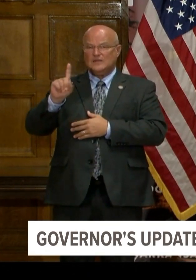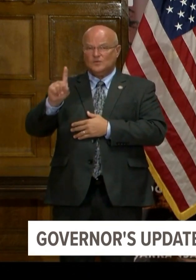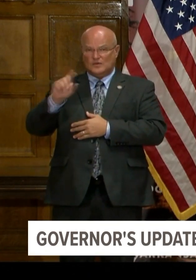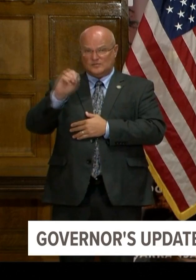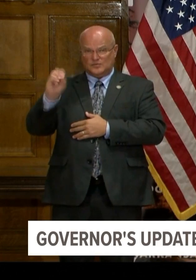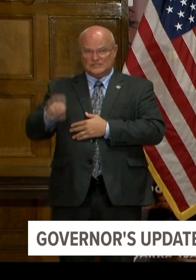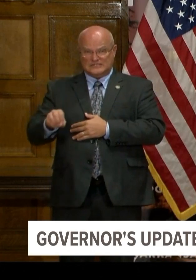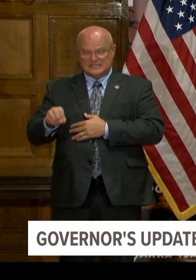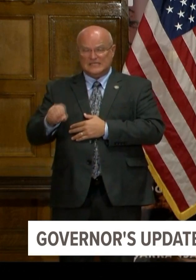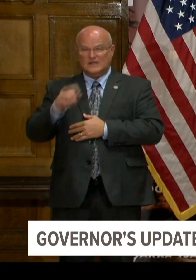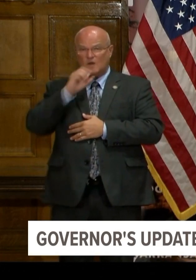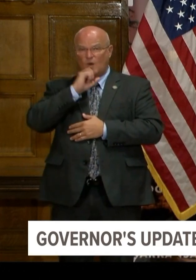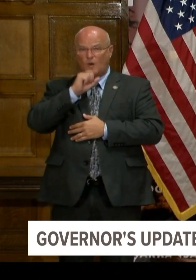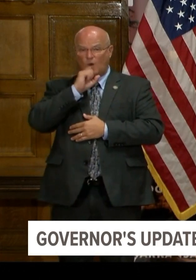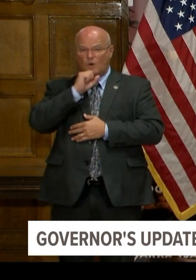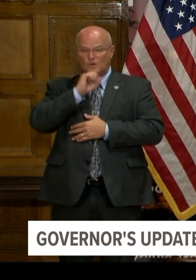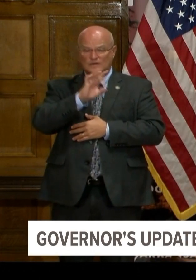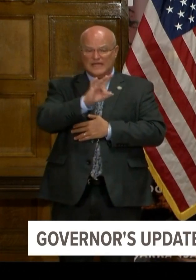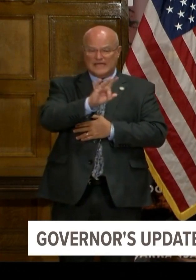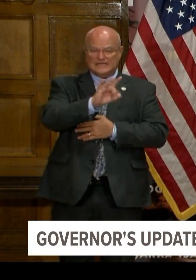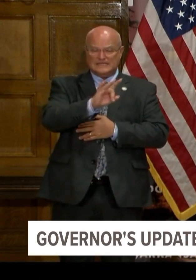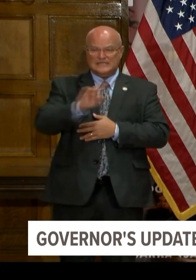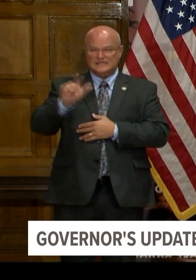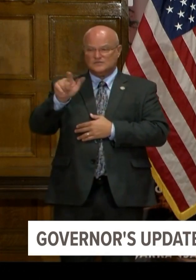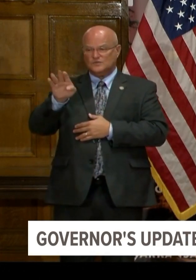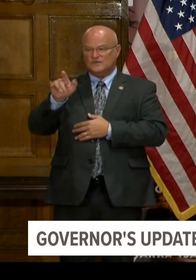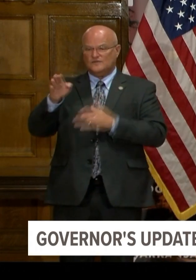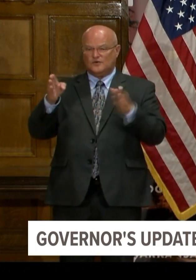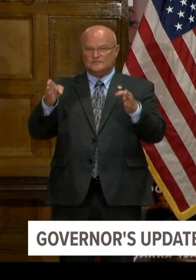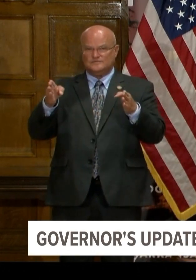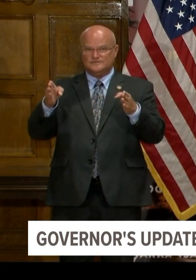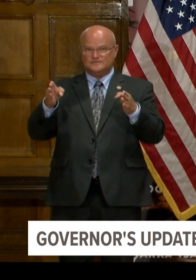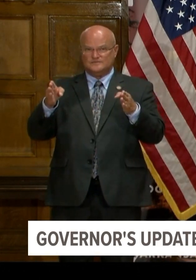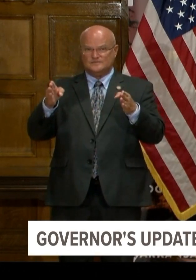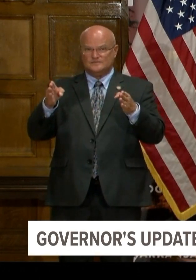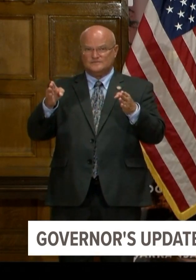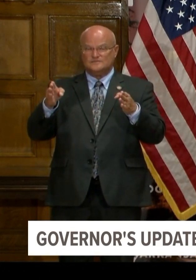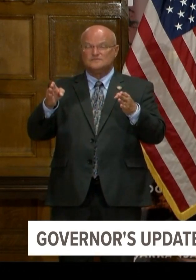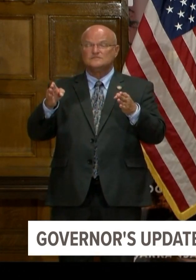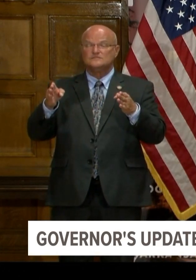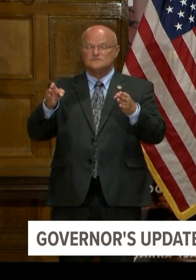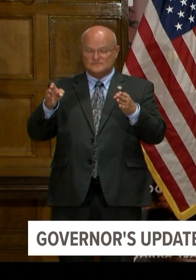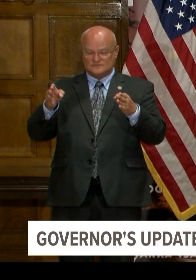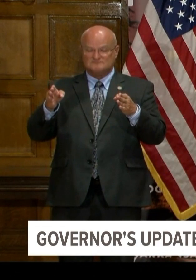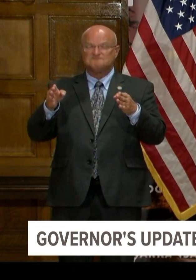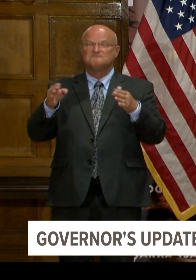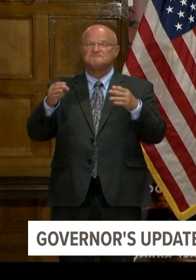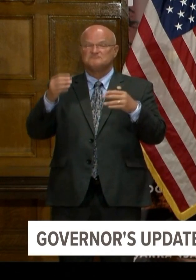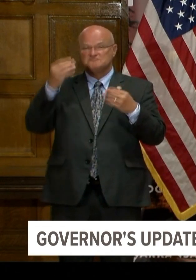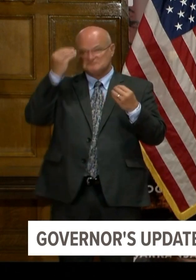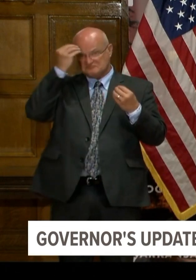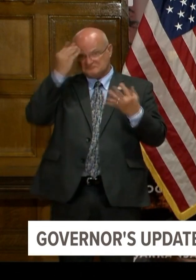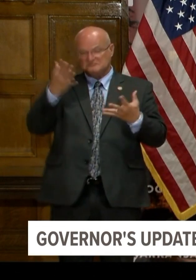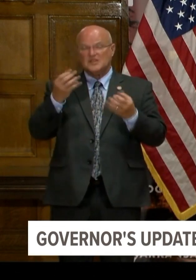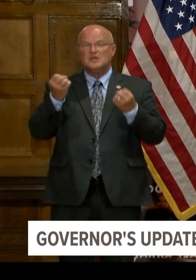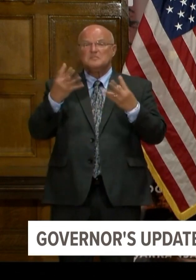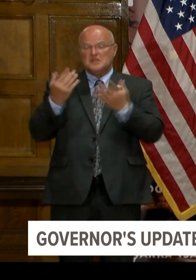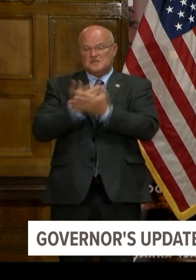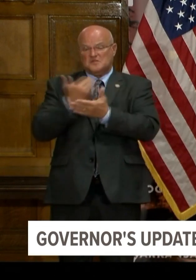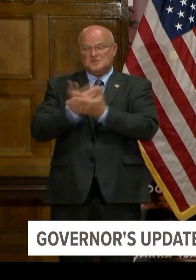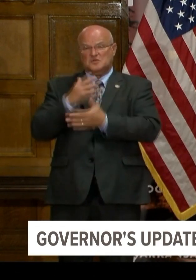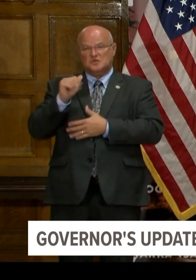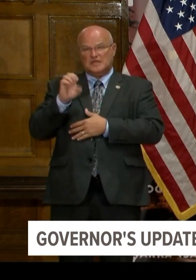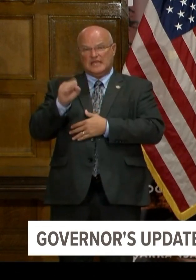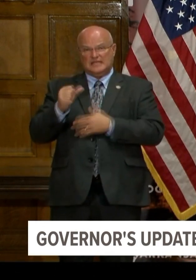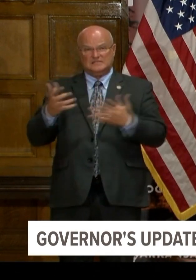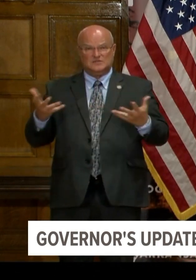were between the ages of 18 and 24. And so I think it can safely be surmised that many of those new cases